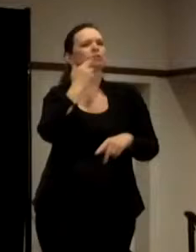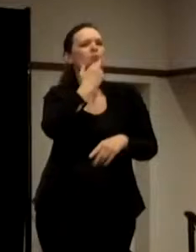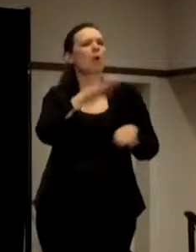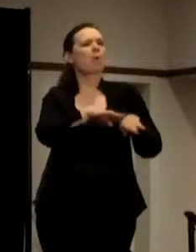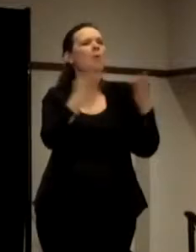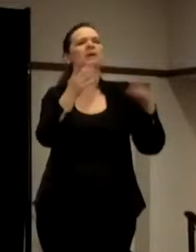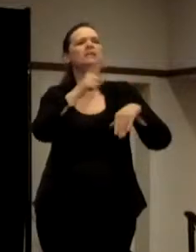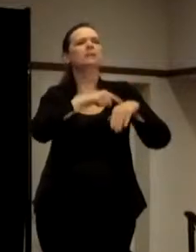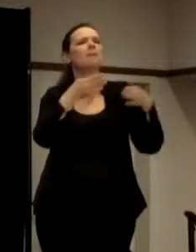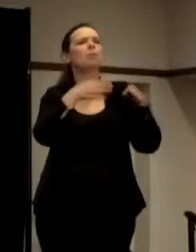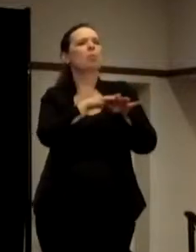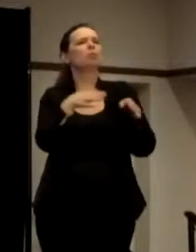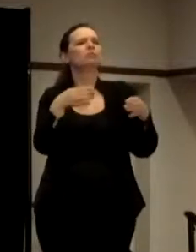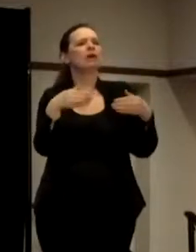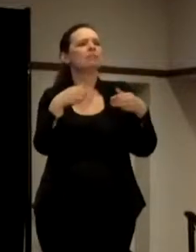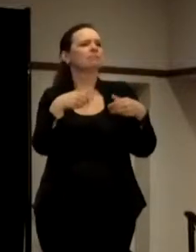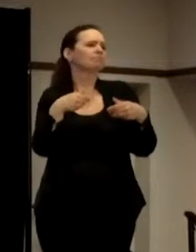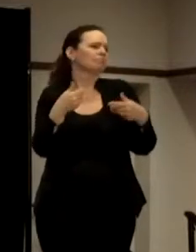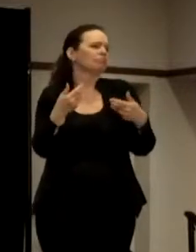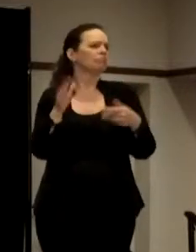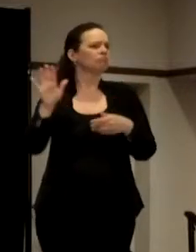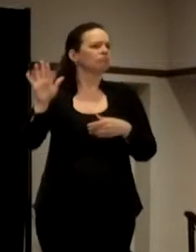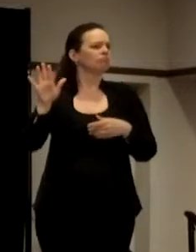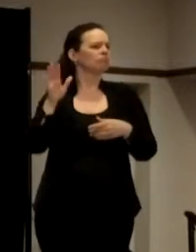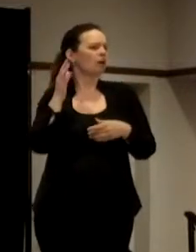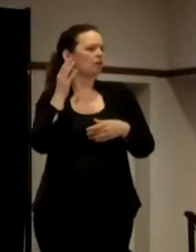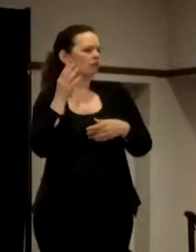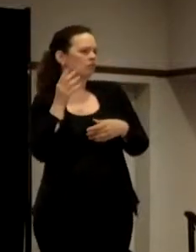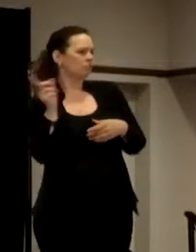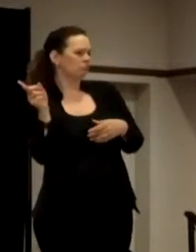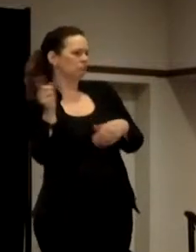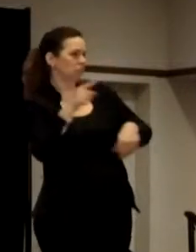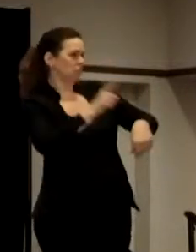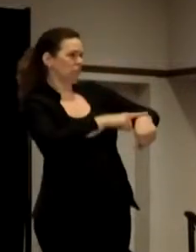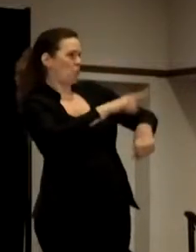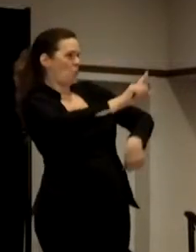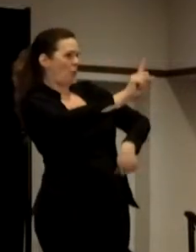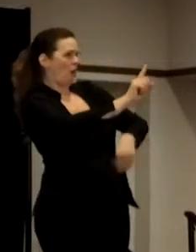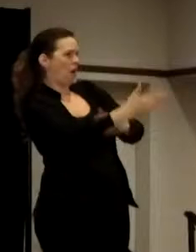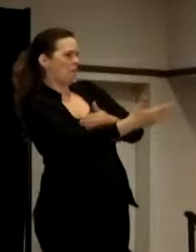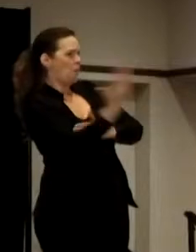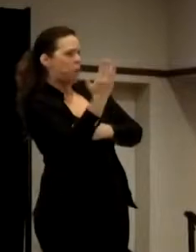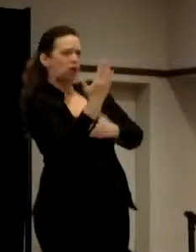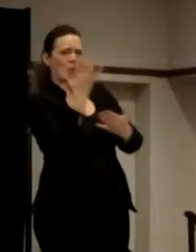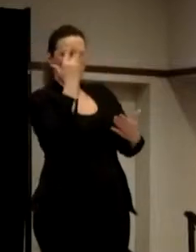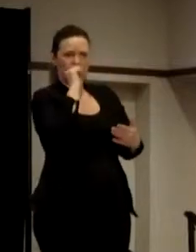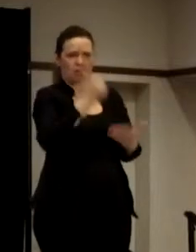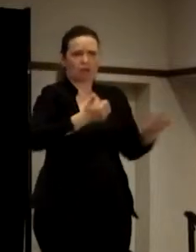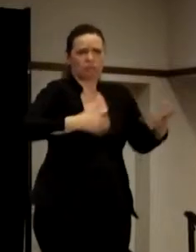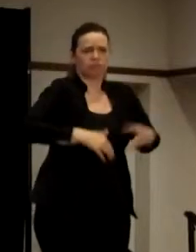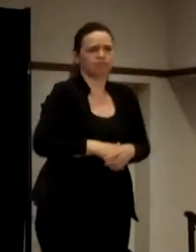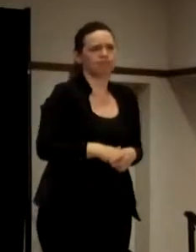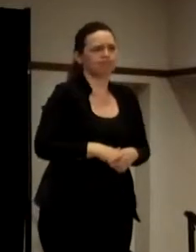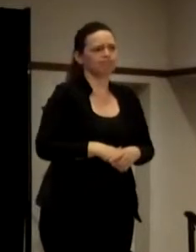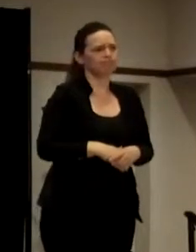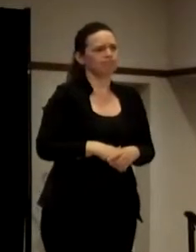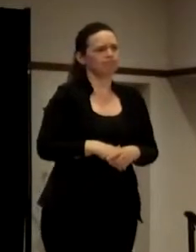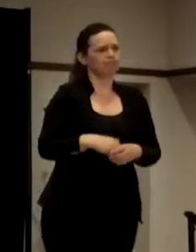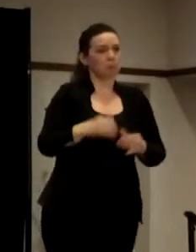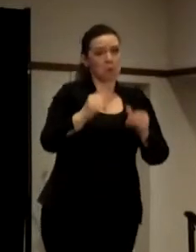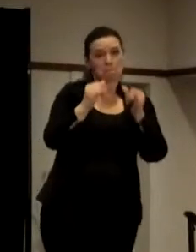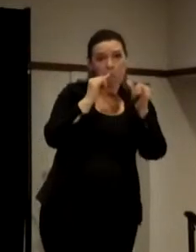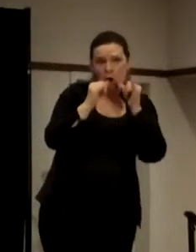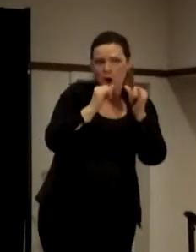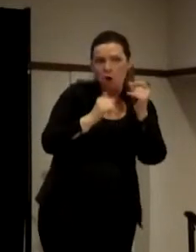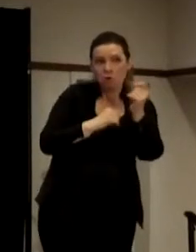I think that's a rule at this point that people know the rules, and I think that's kind of a silly rule at this point. I want to talk about jurisdiction a